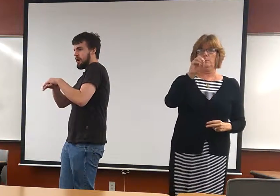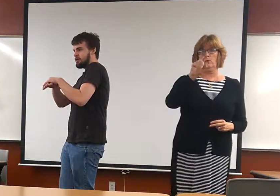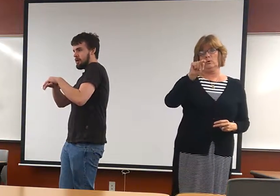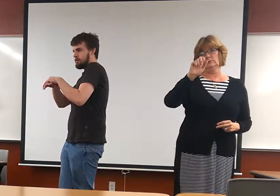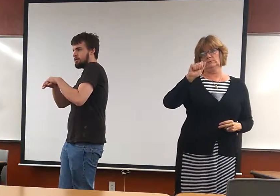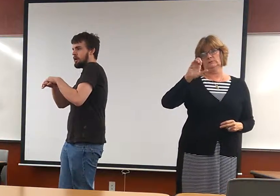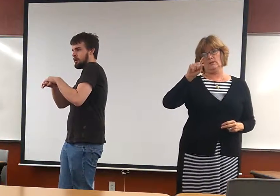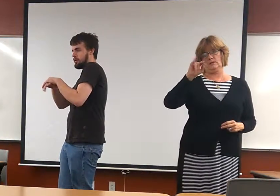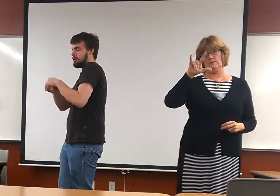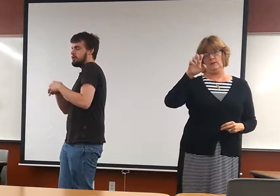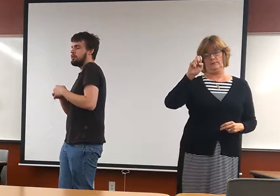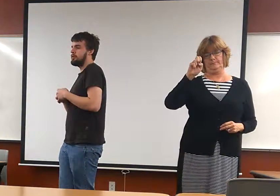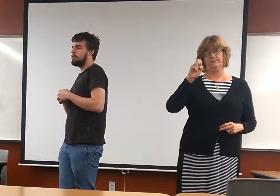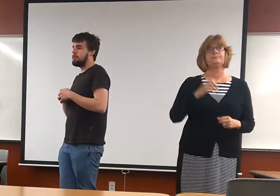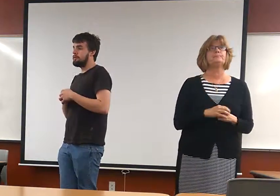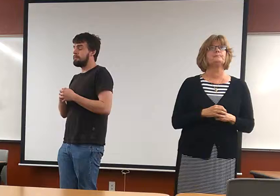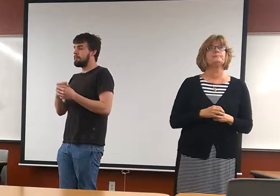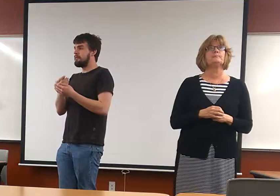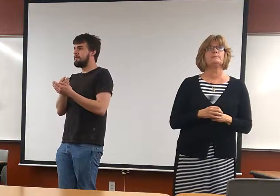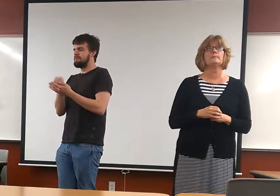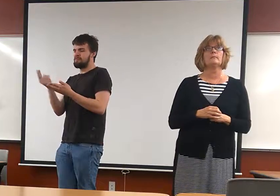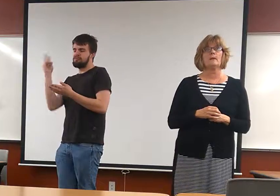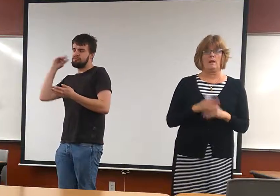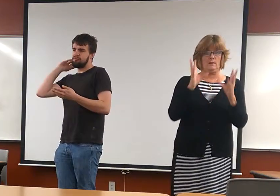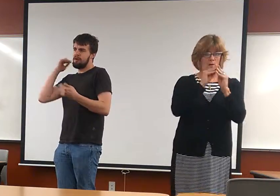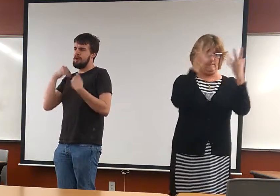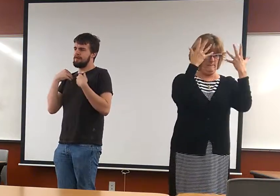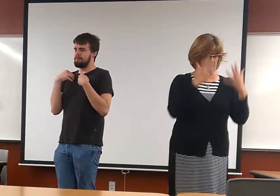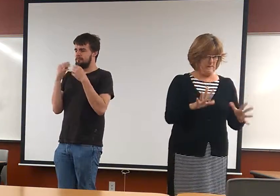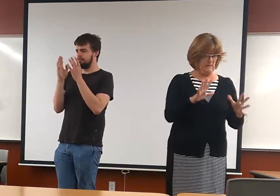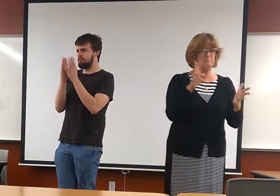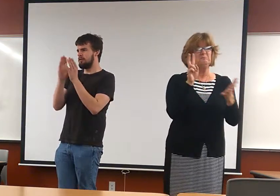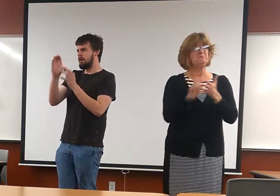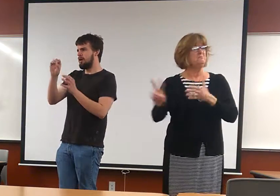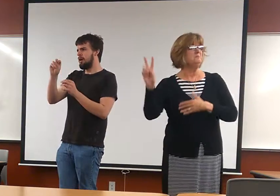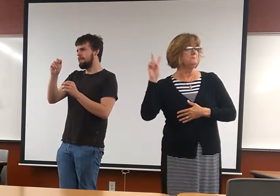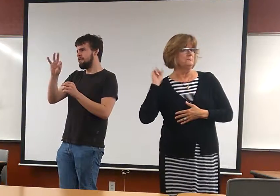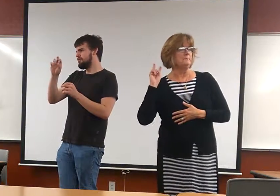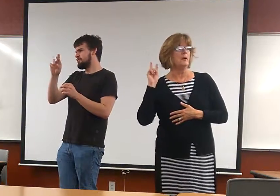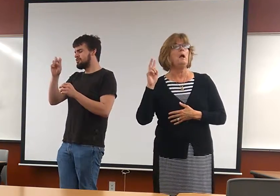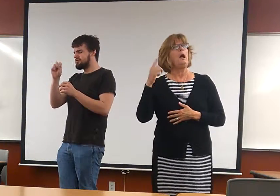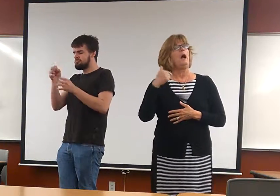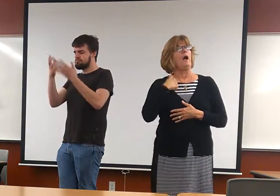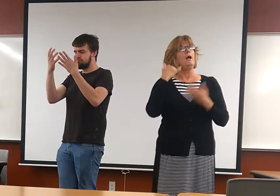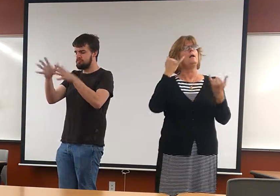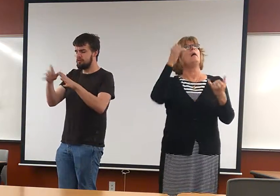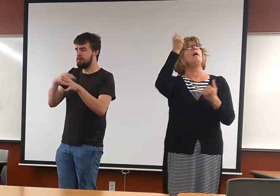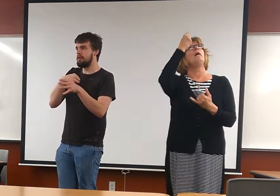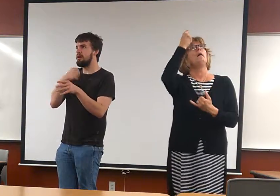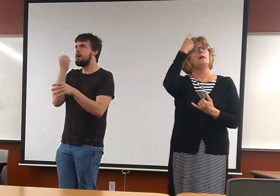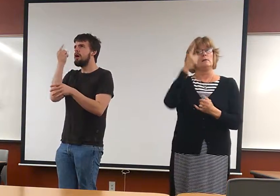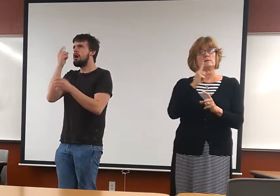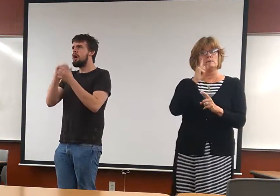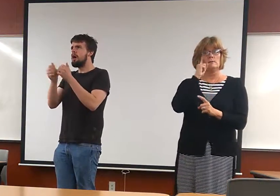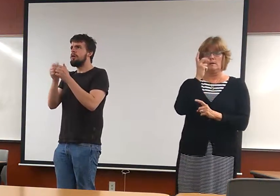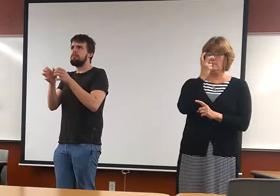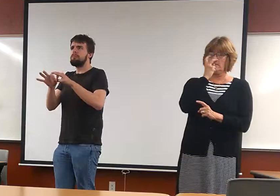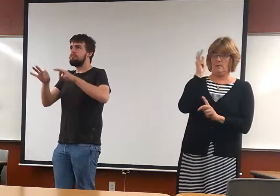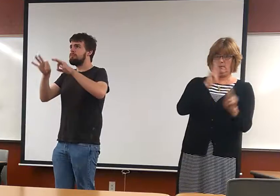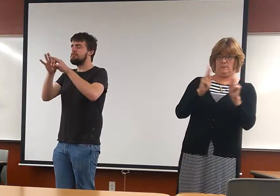the conference a few weeks back, I became aware of how important it was for deafblind interpreters to know how to modify their signing space,